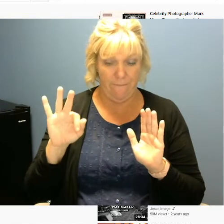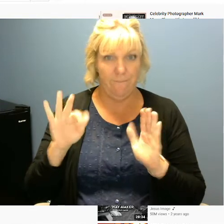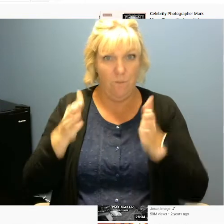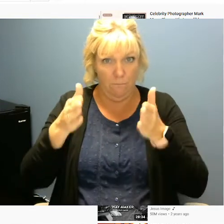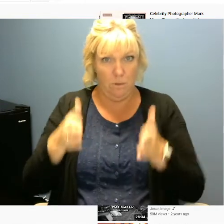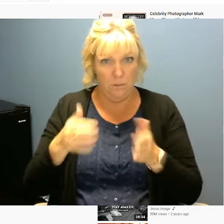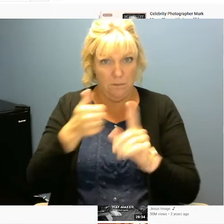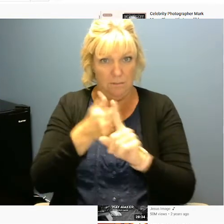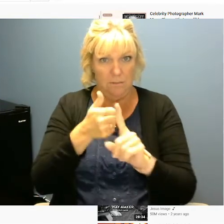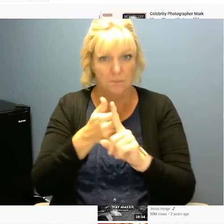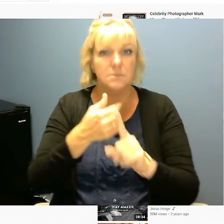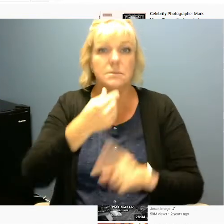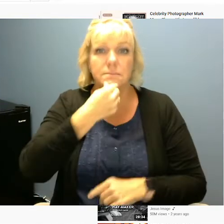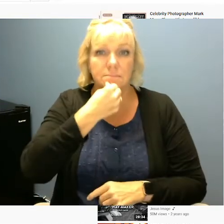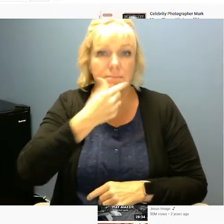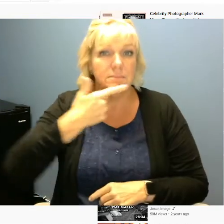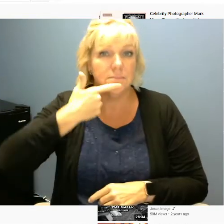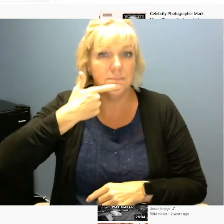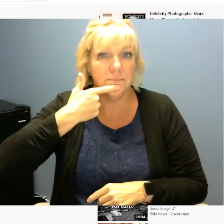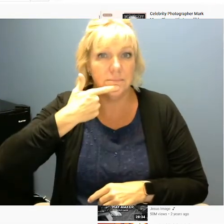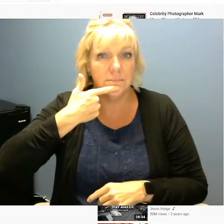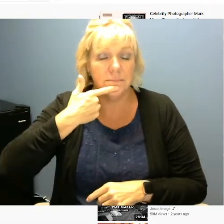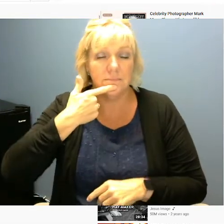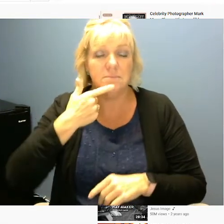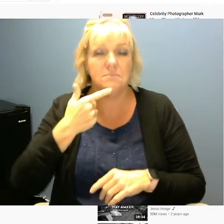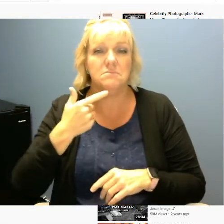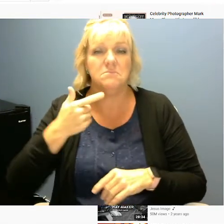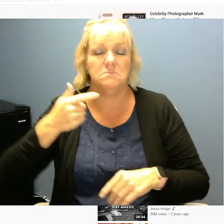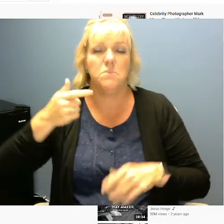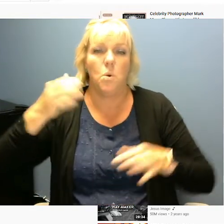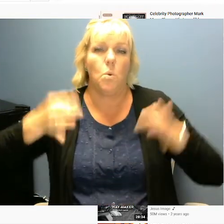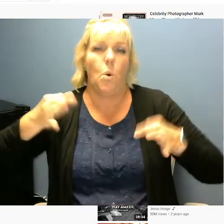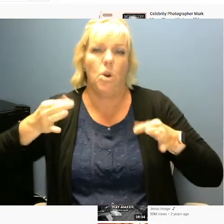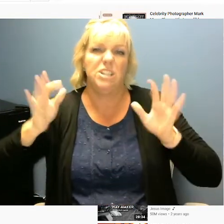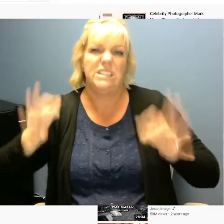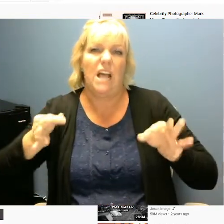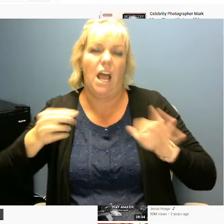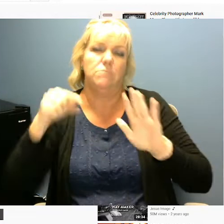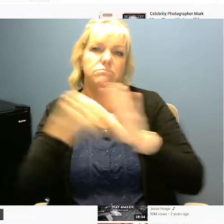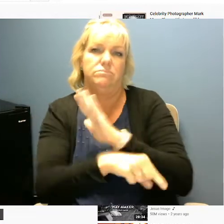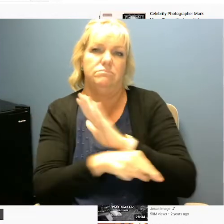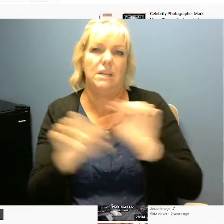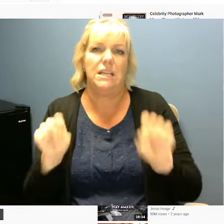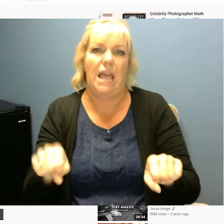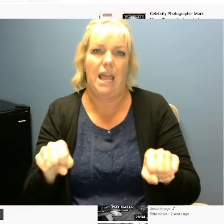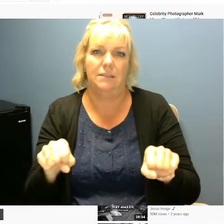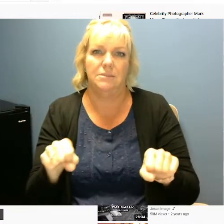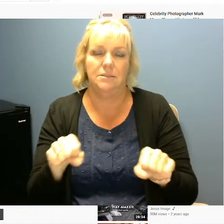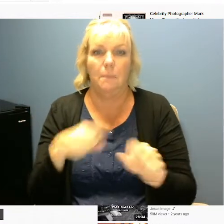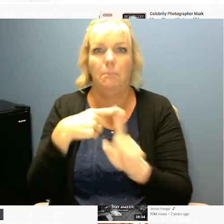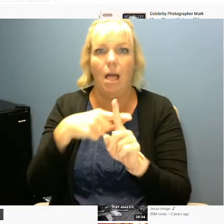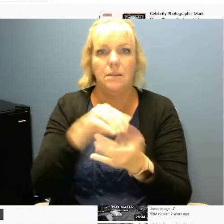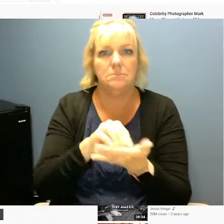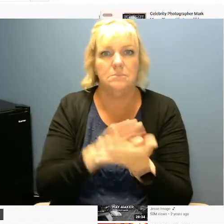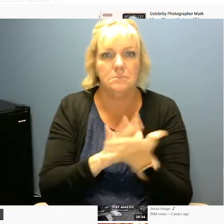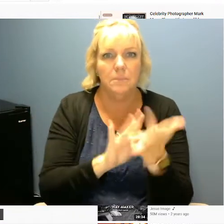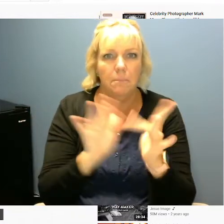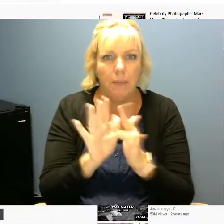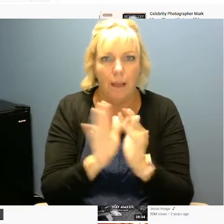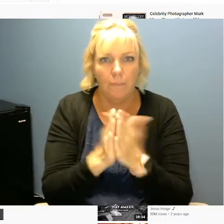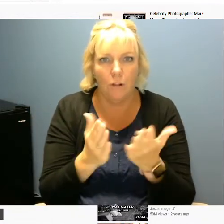homosexual, they will be put to death, also cites biblical passage. And then, as I mentioned in the earlier